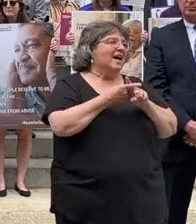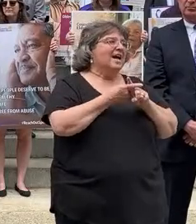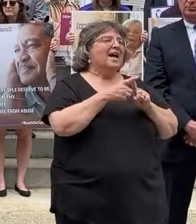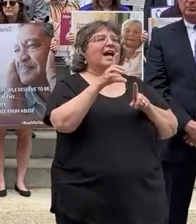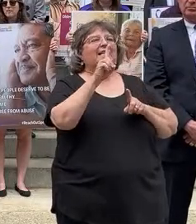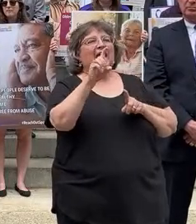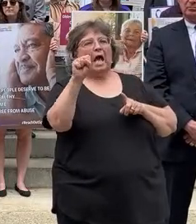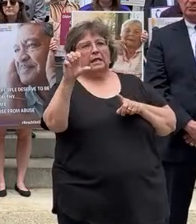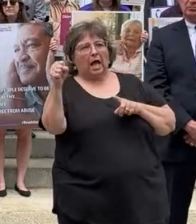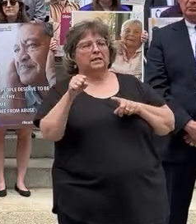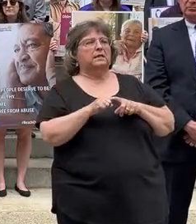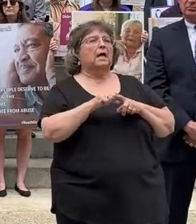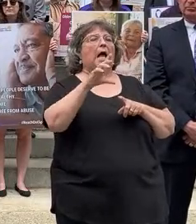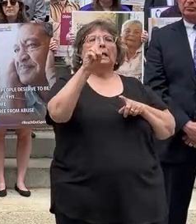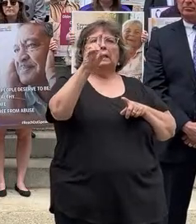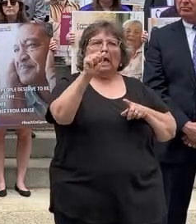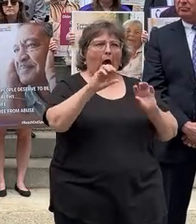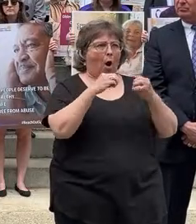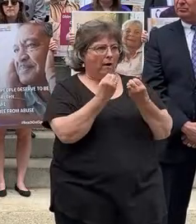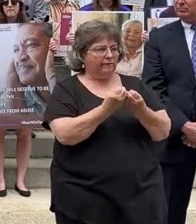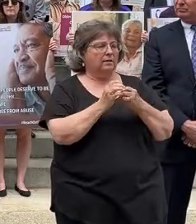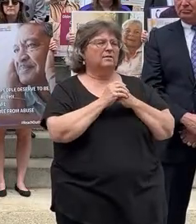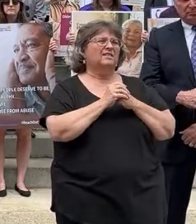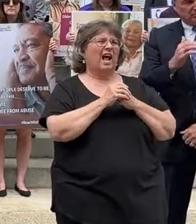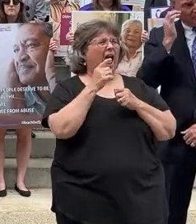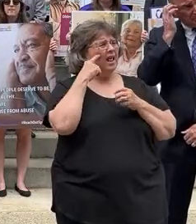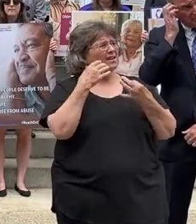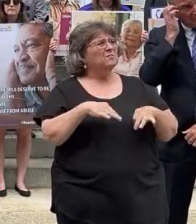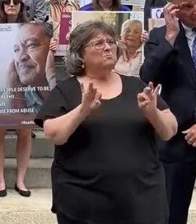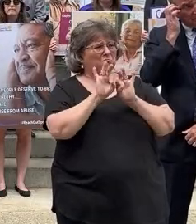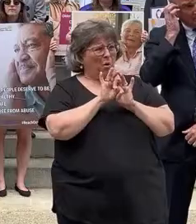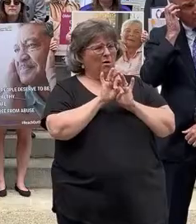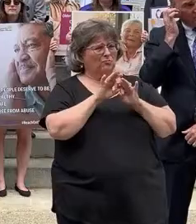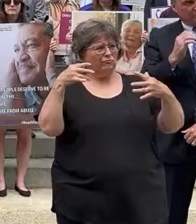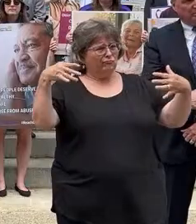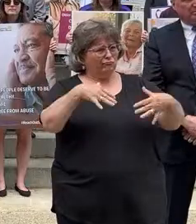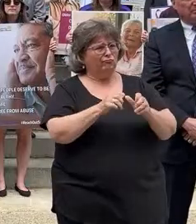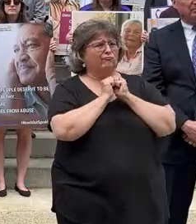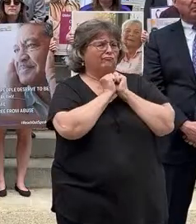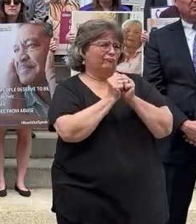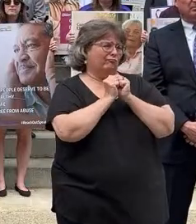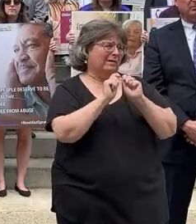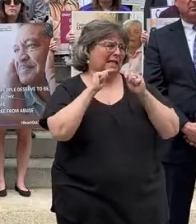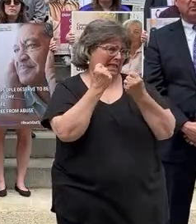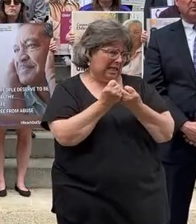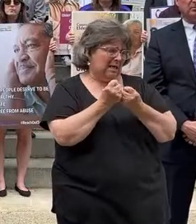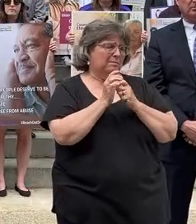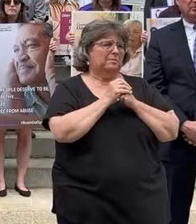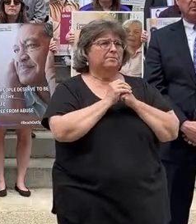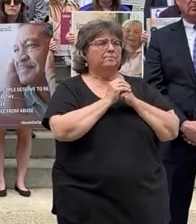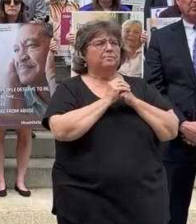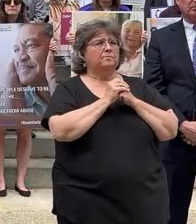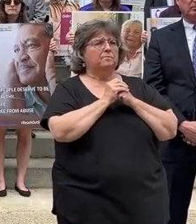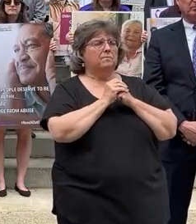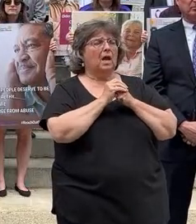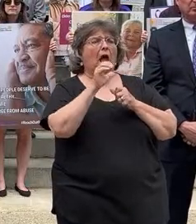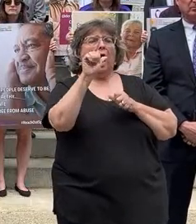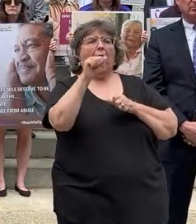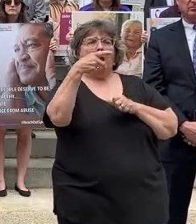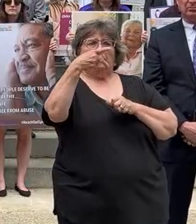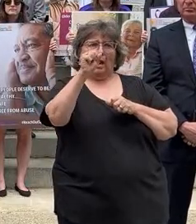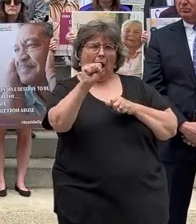Social Services, the District Attorney's Office. I think it's important that we come together as a team to do this. Our Adult Protective